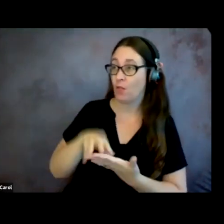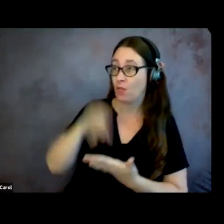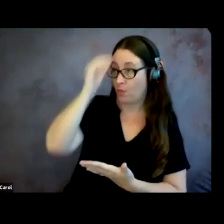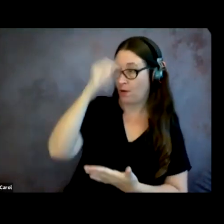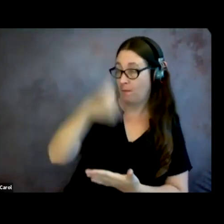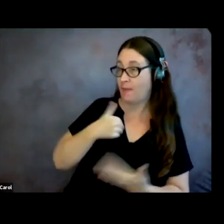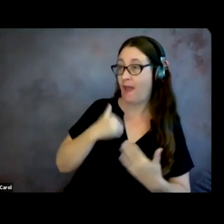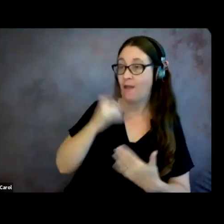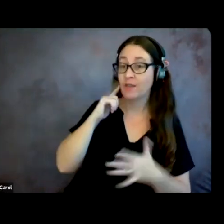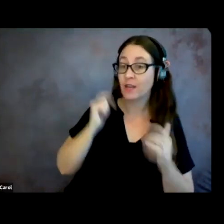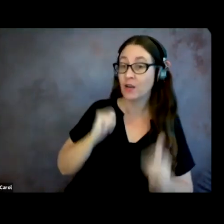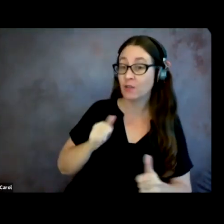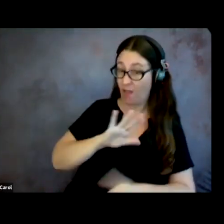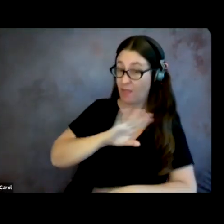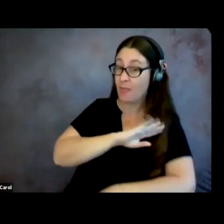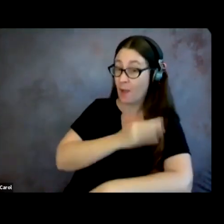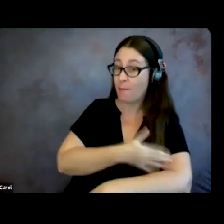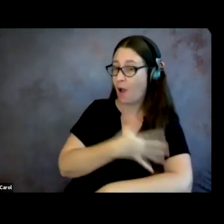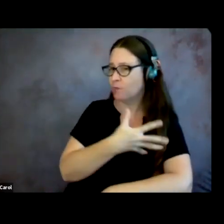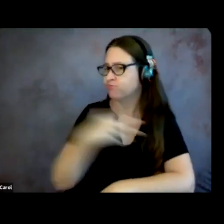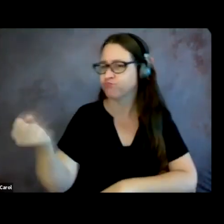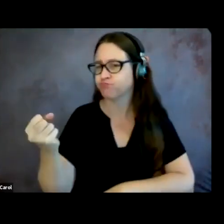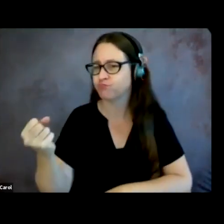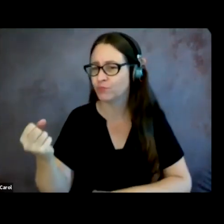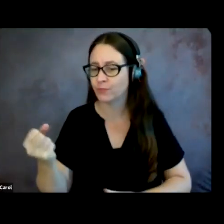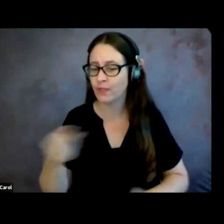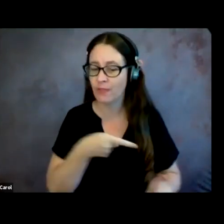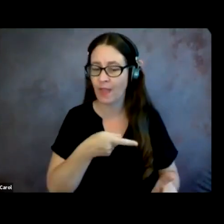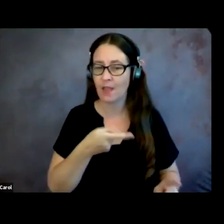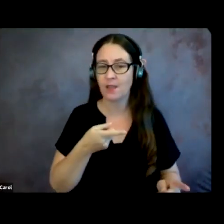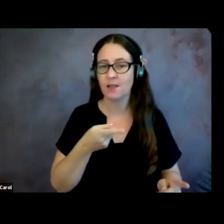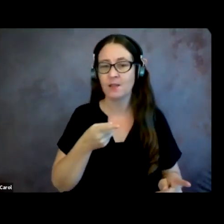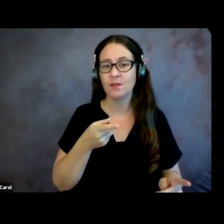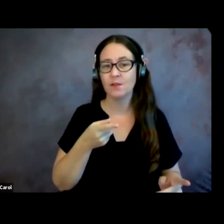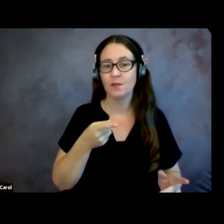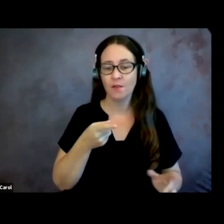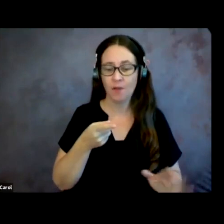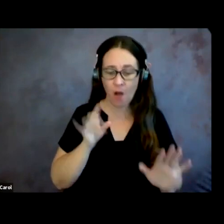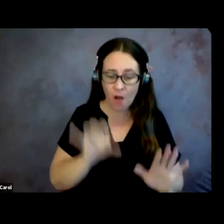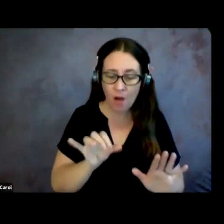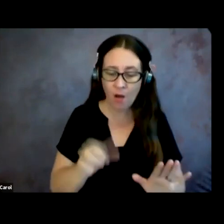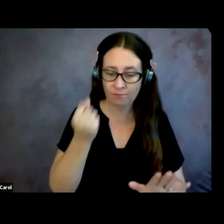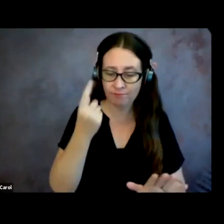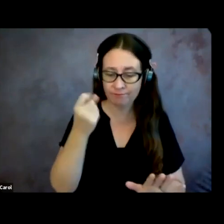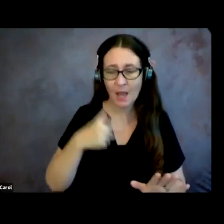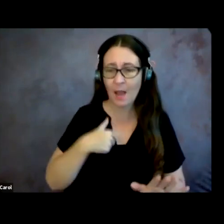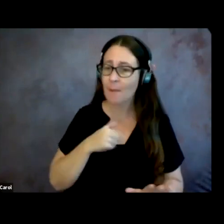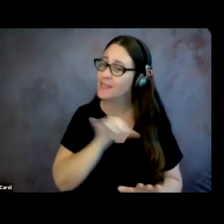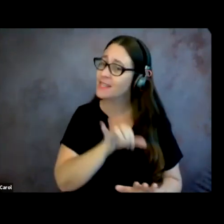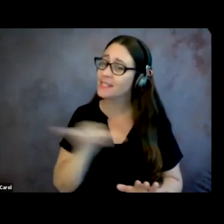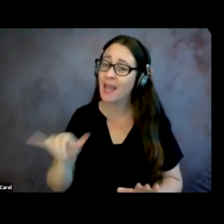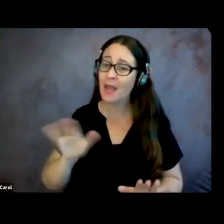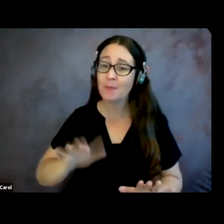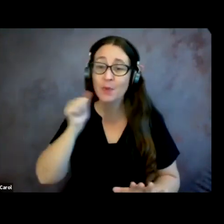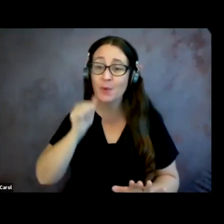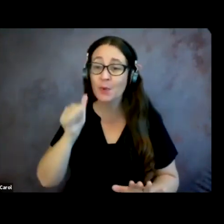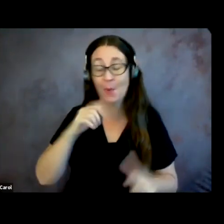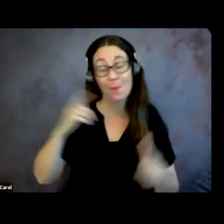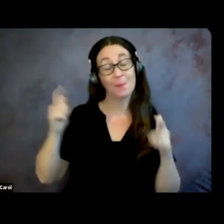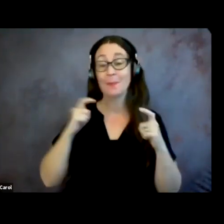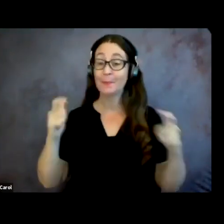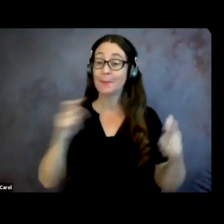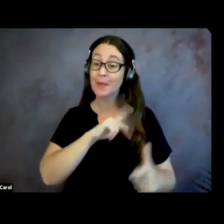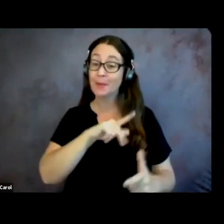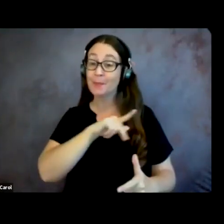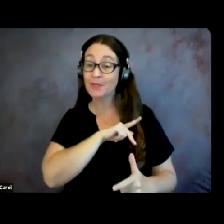gone. They realized that I was the same little girl with a big personality, with or without that